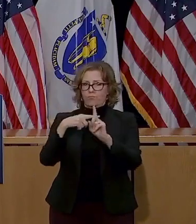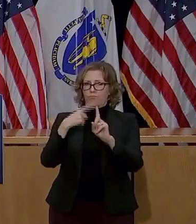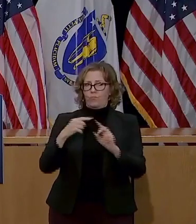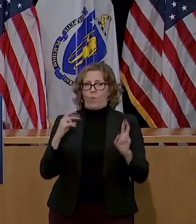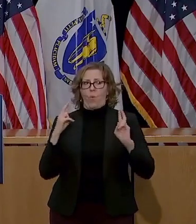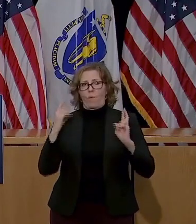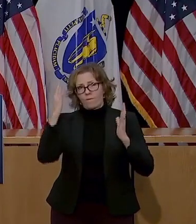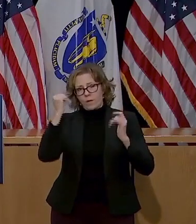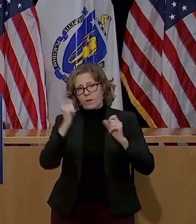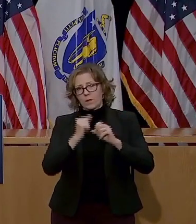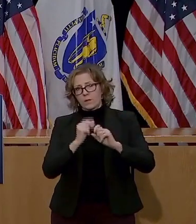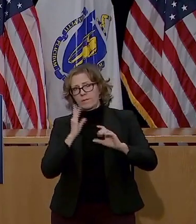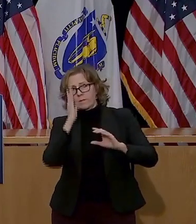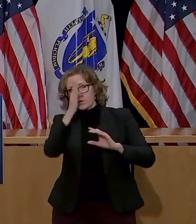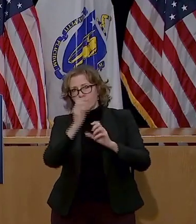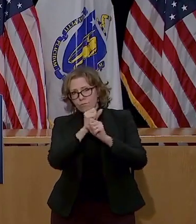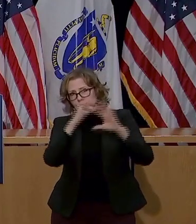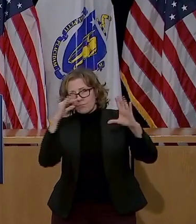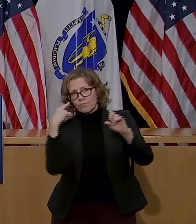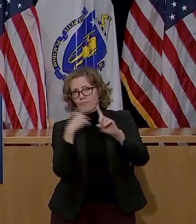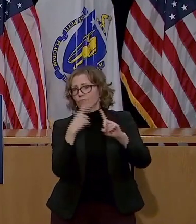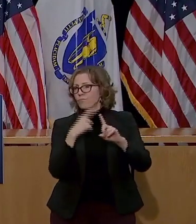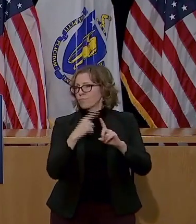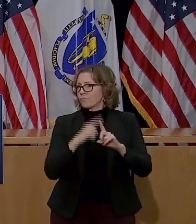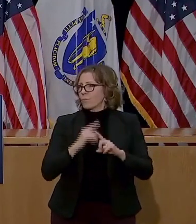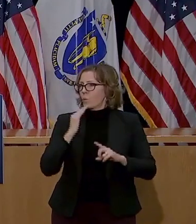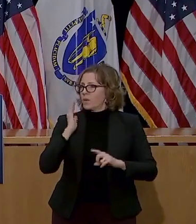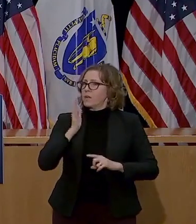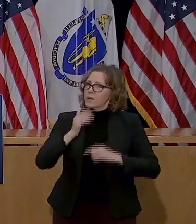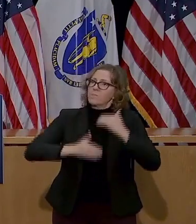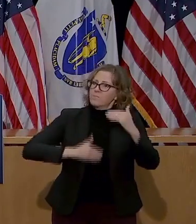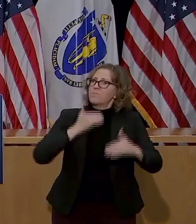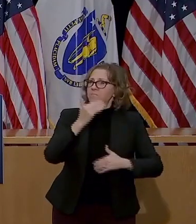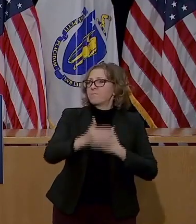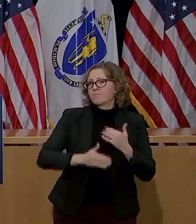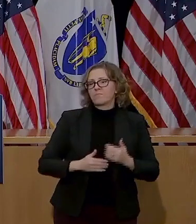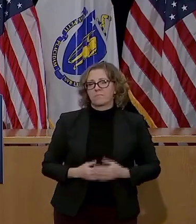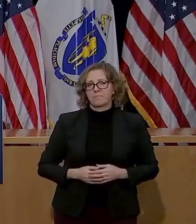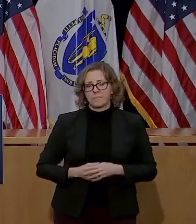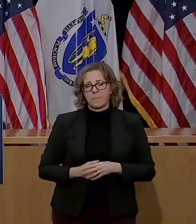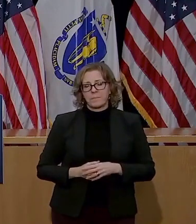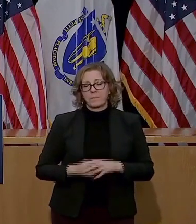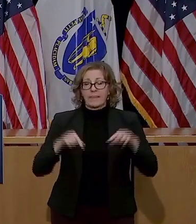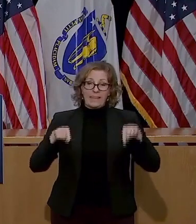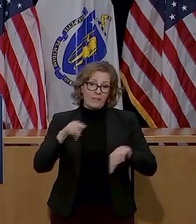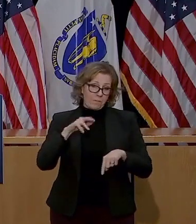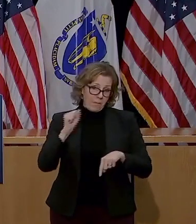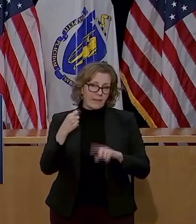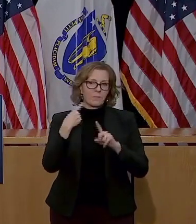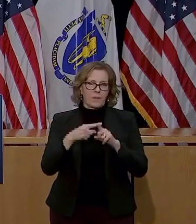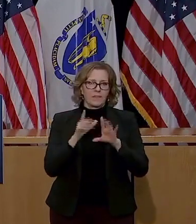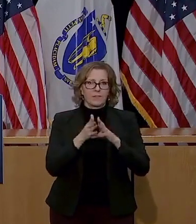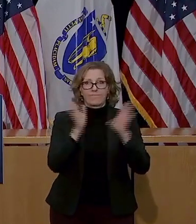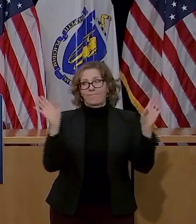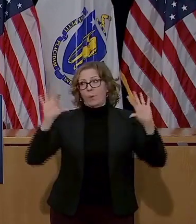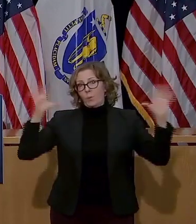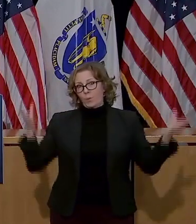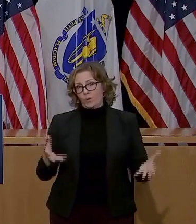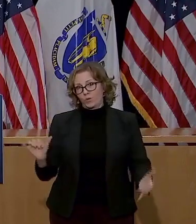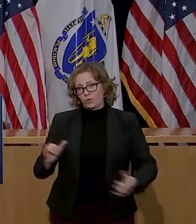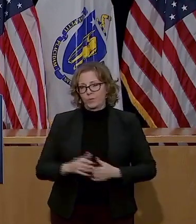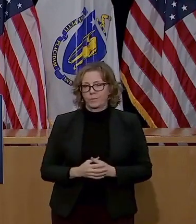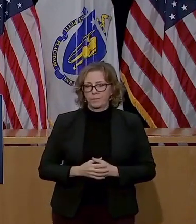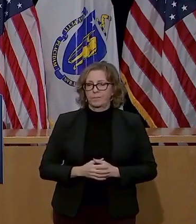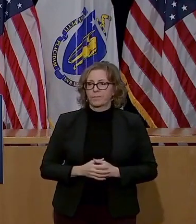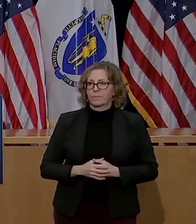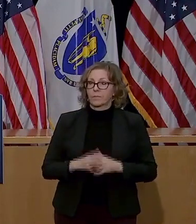Massachusetts and everybody else across the Commonwealth and around the world. Please continue to do your part in the meantime to stop